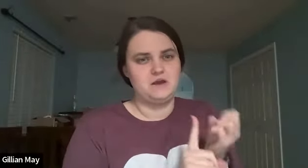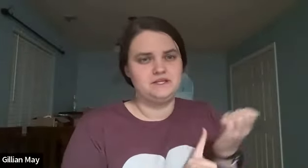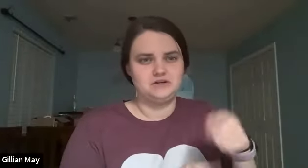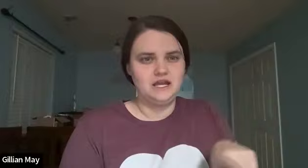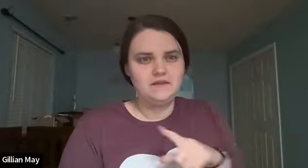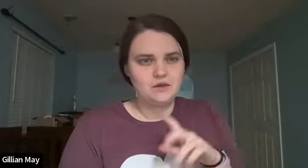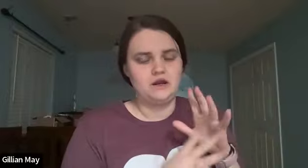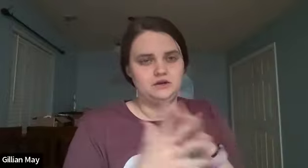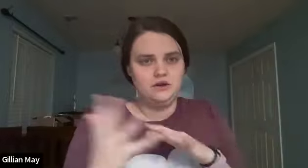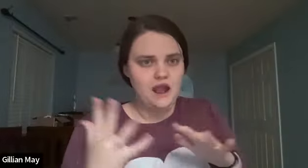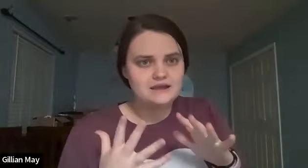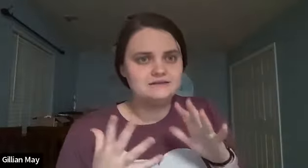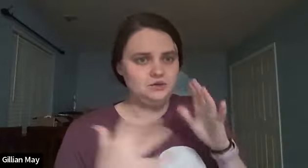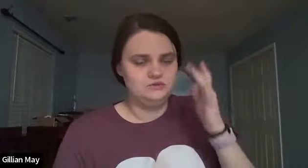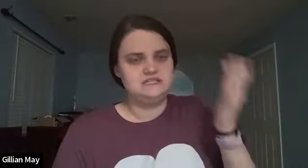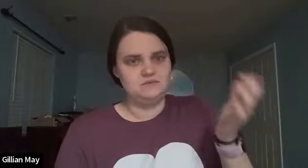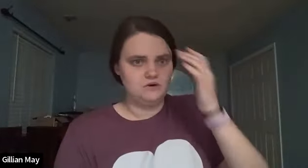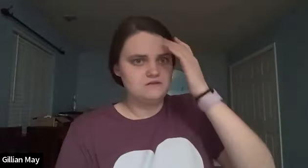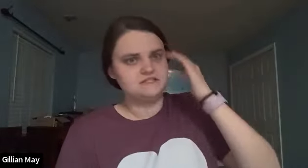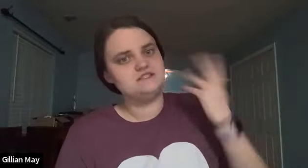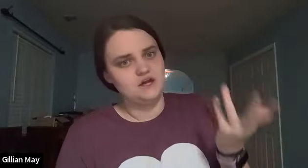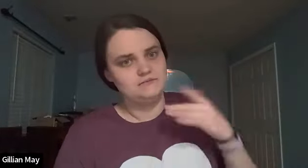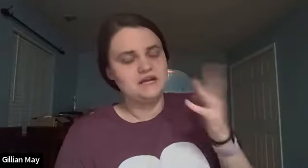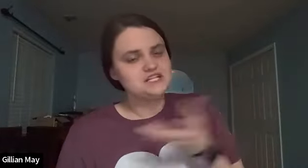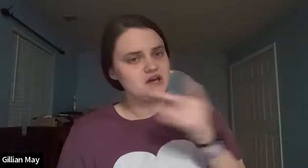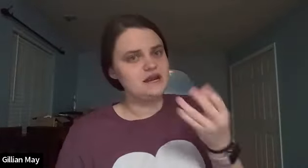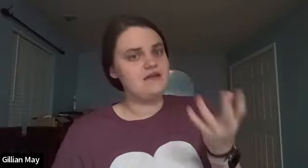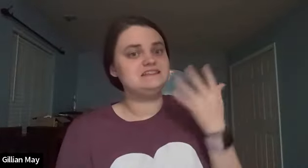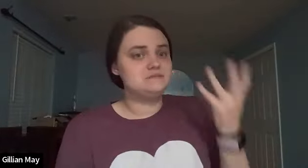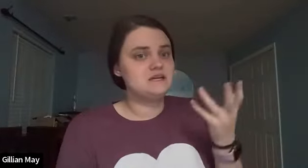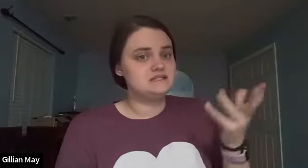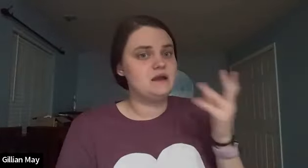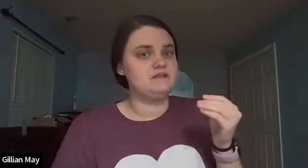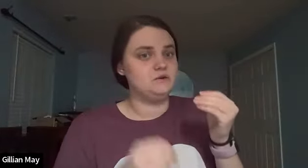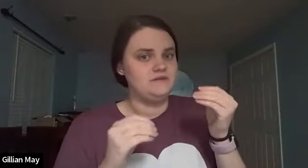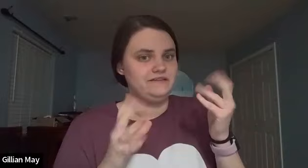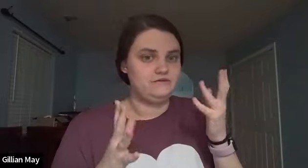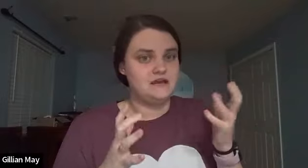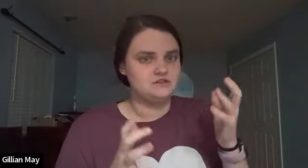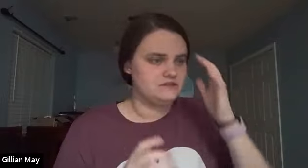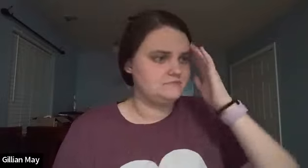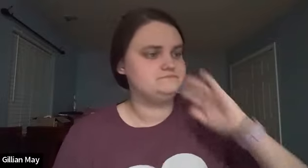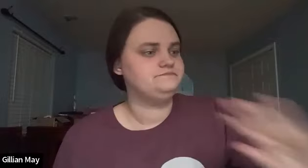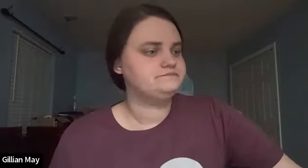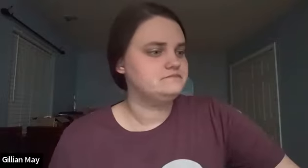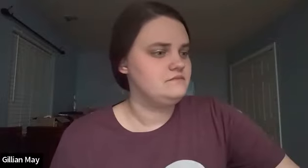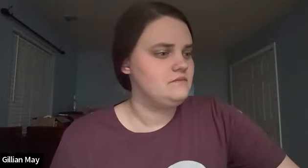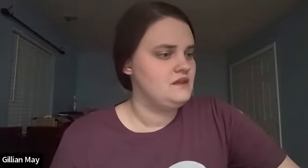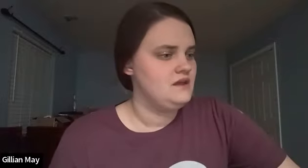environment you're in, like where you're at, you would see it more often. So, but I just thought I'd add that sometimes it might be a little bit like they're faster with it.